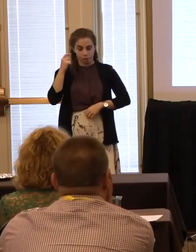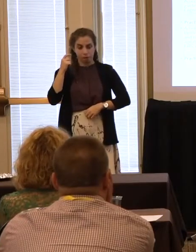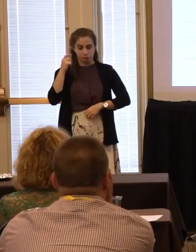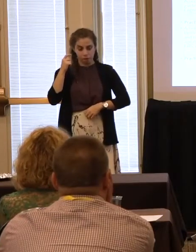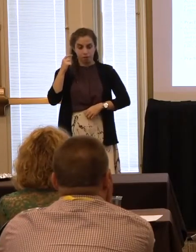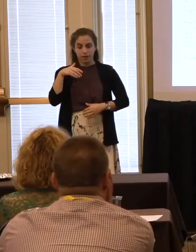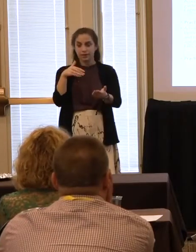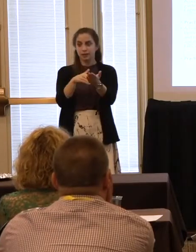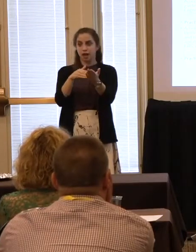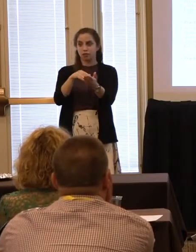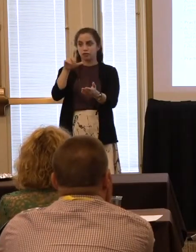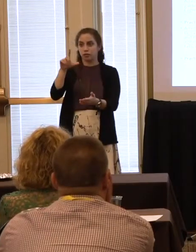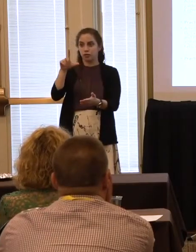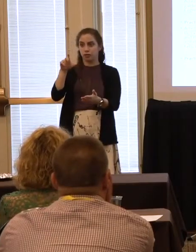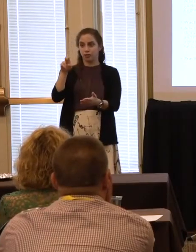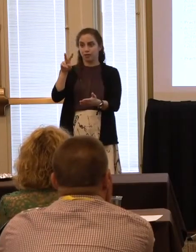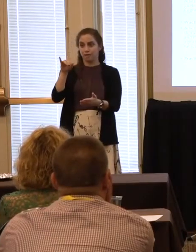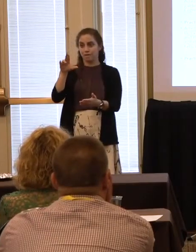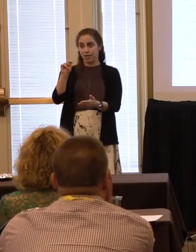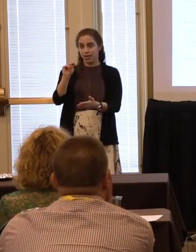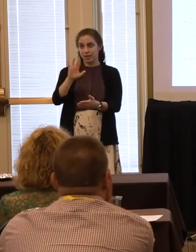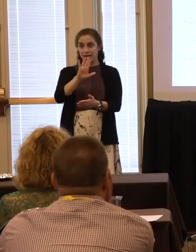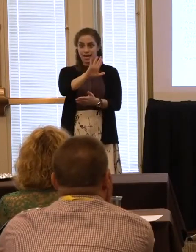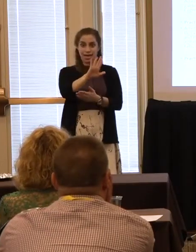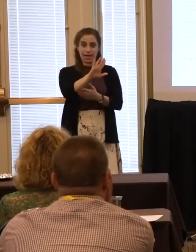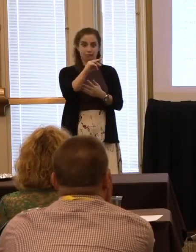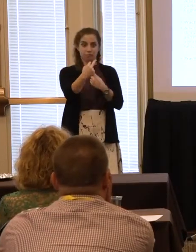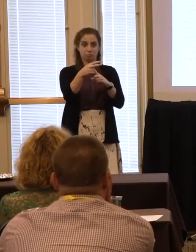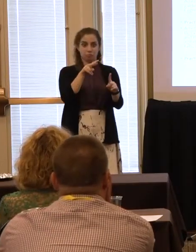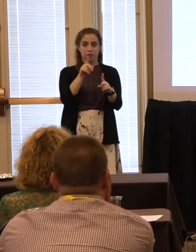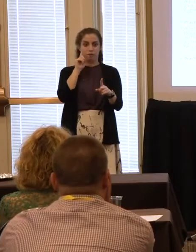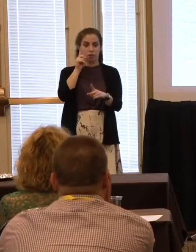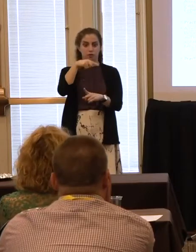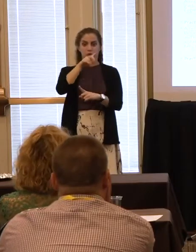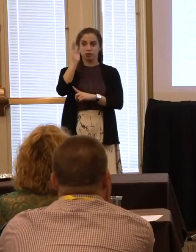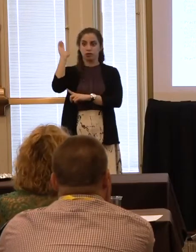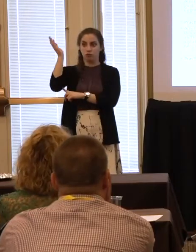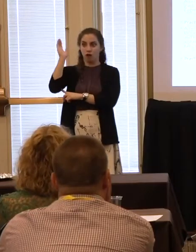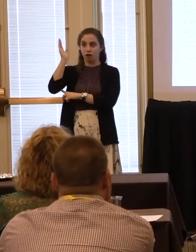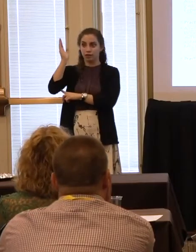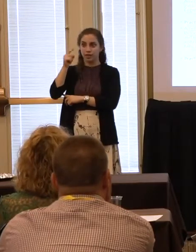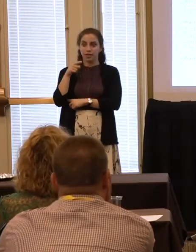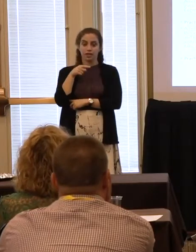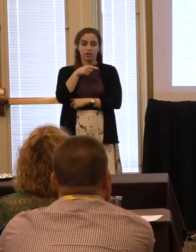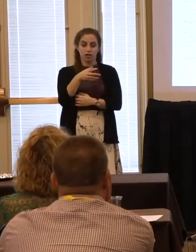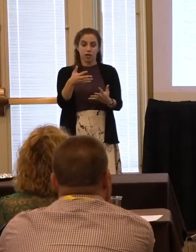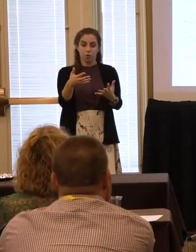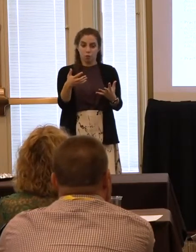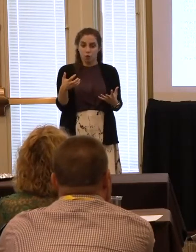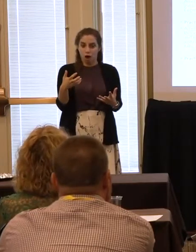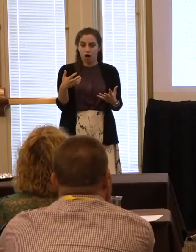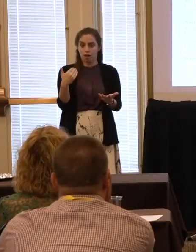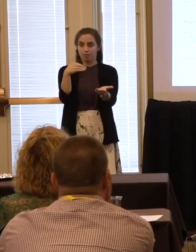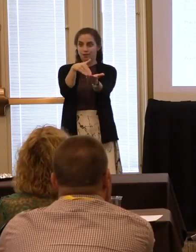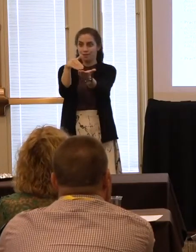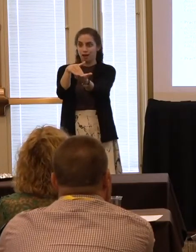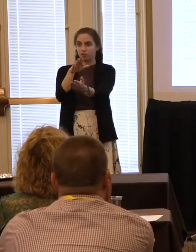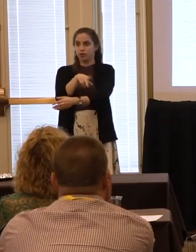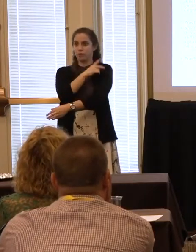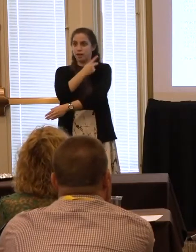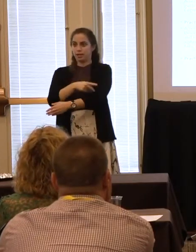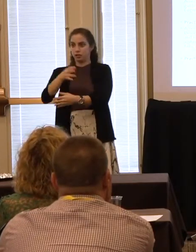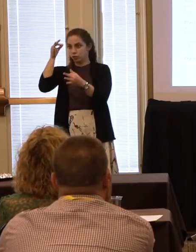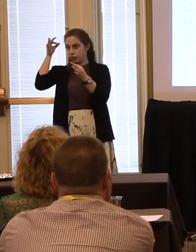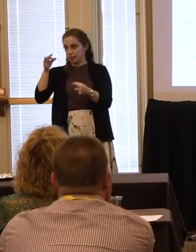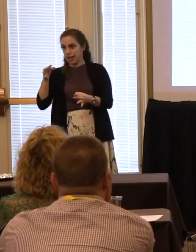that Dr. Levin's position in those talks was that she wanted to leave it up to the doctor and the patient.